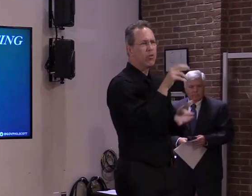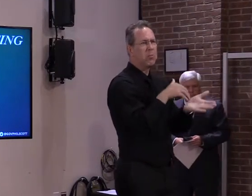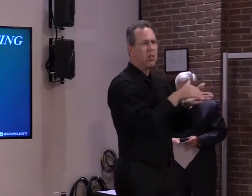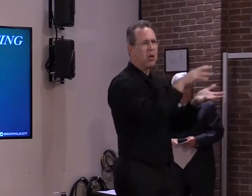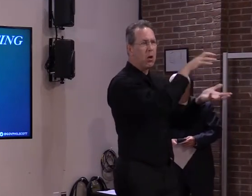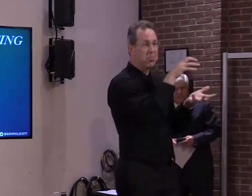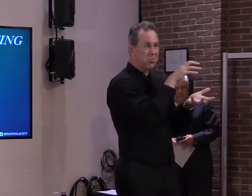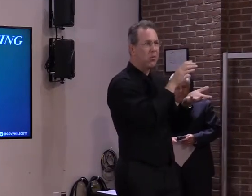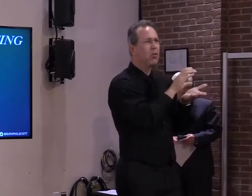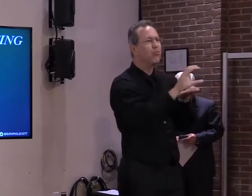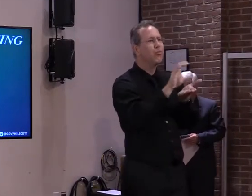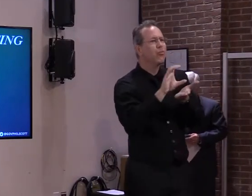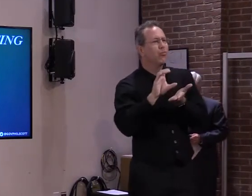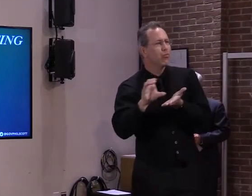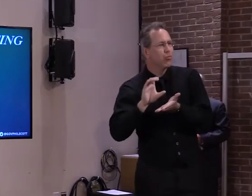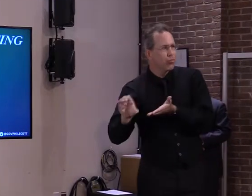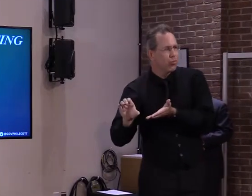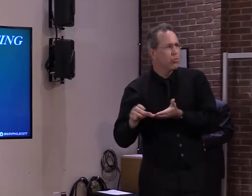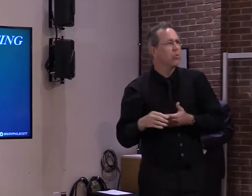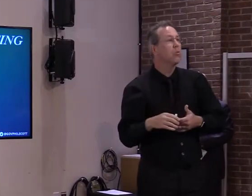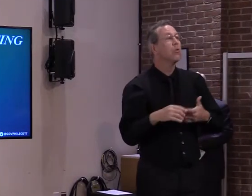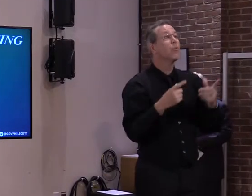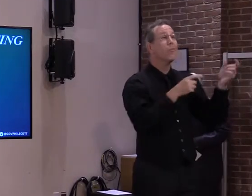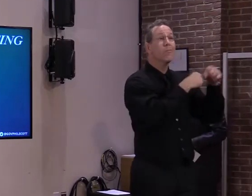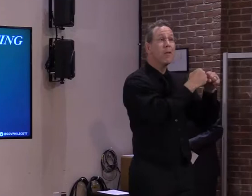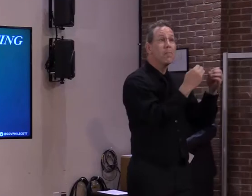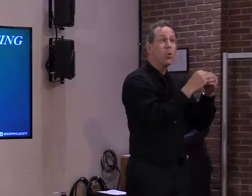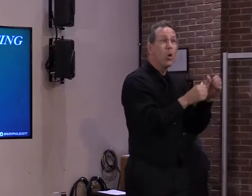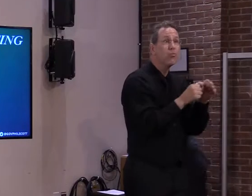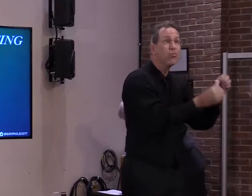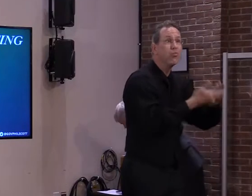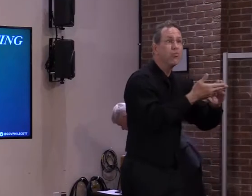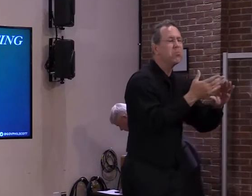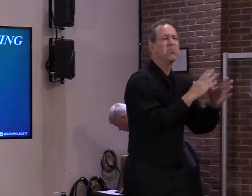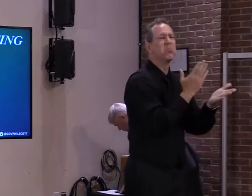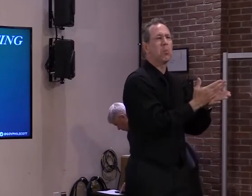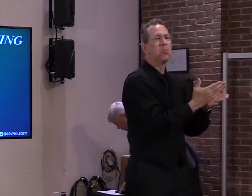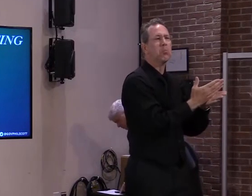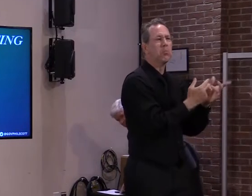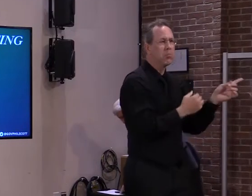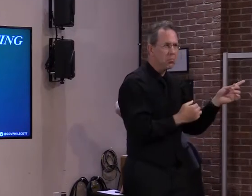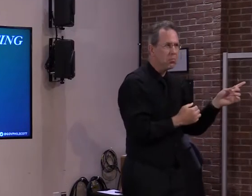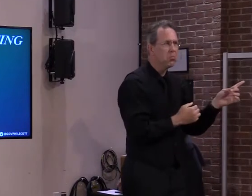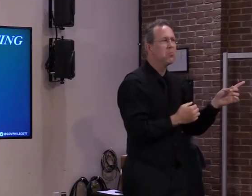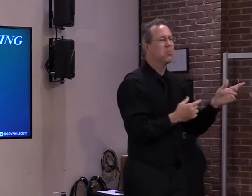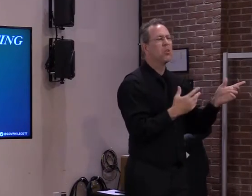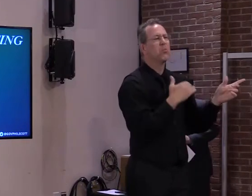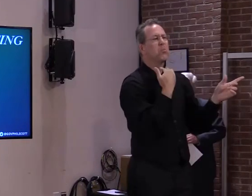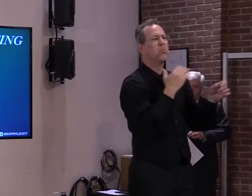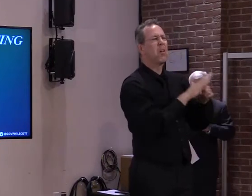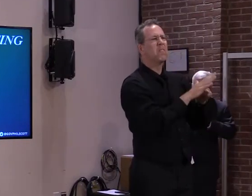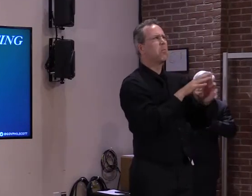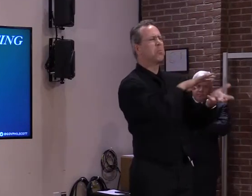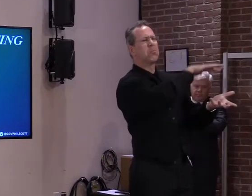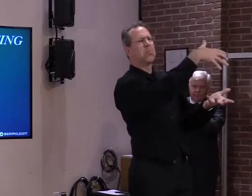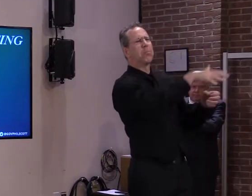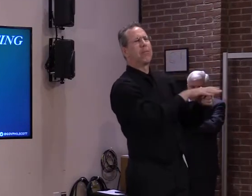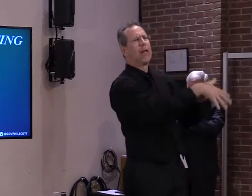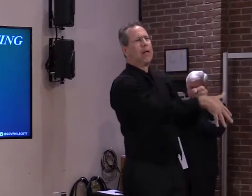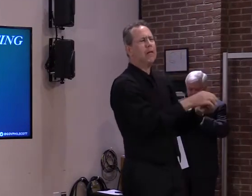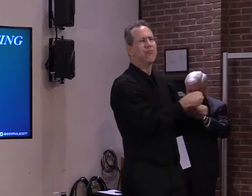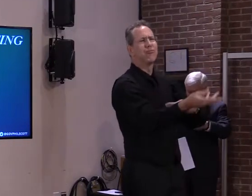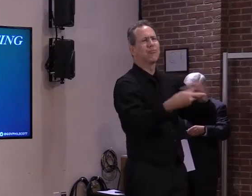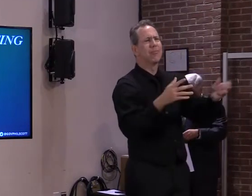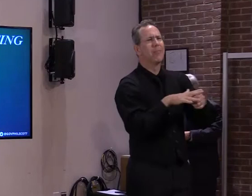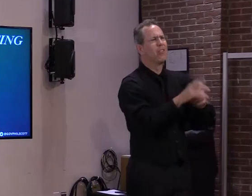of inventory for Americans who want it, while also sending some overseas. So that was